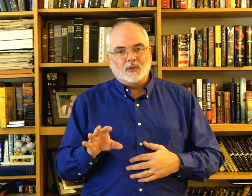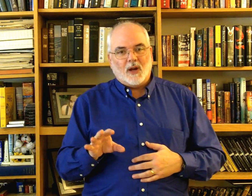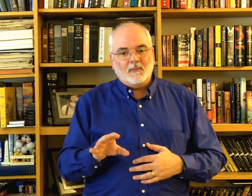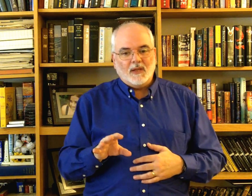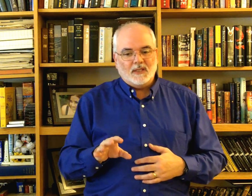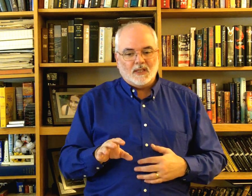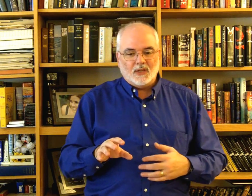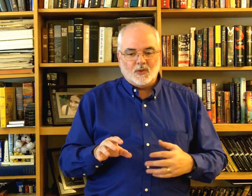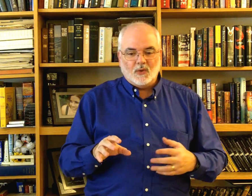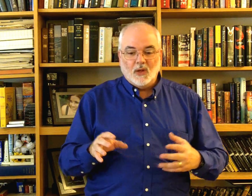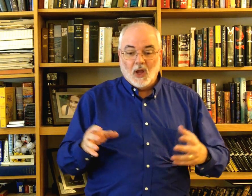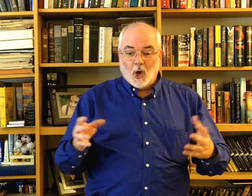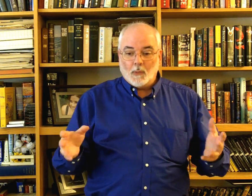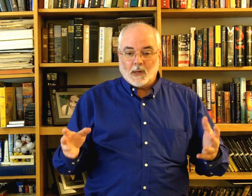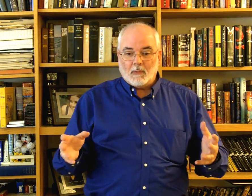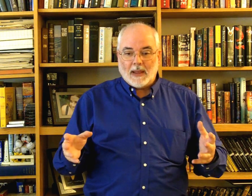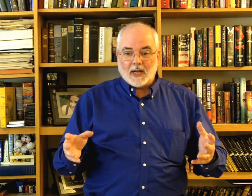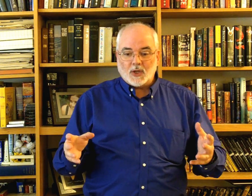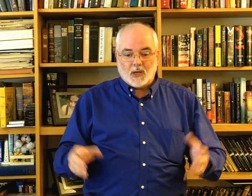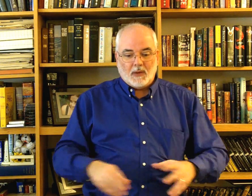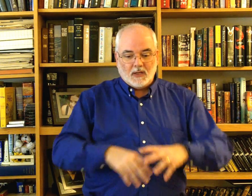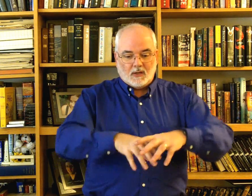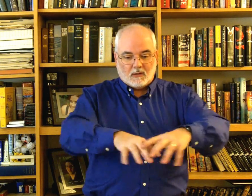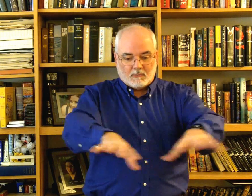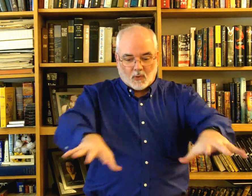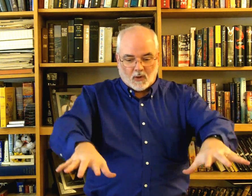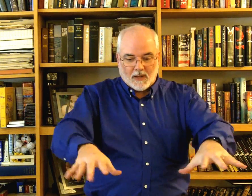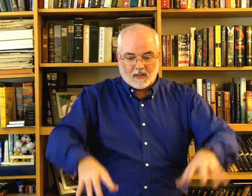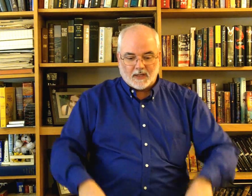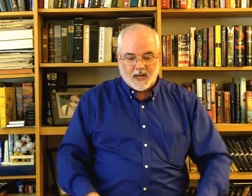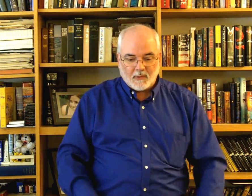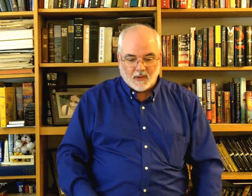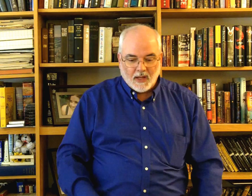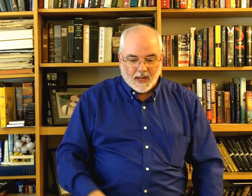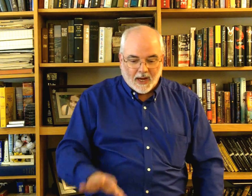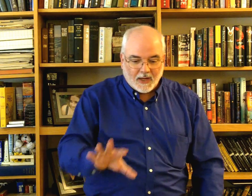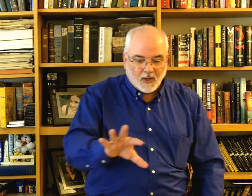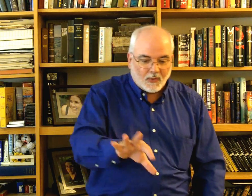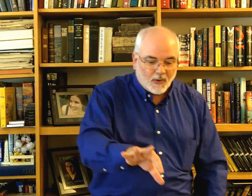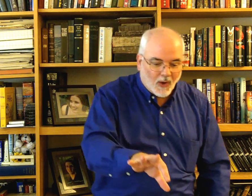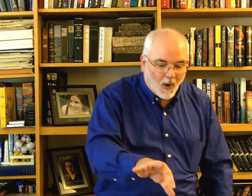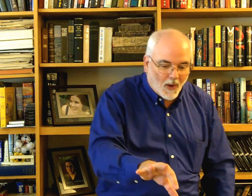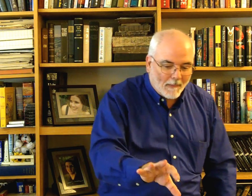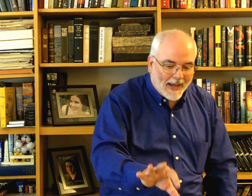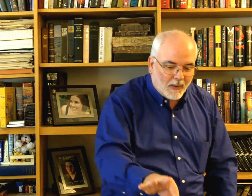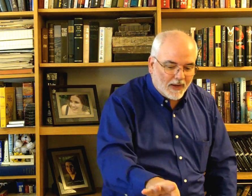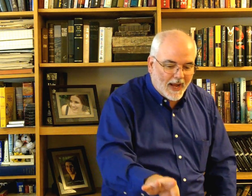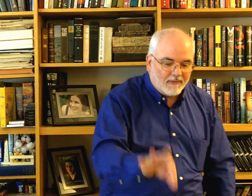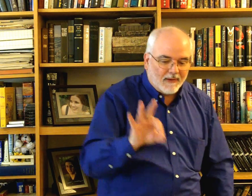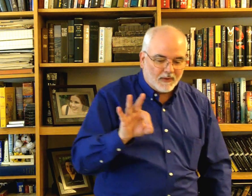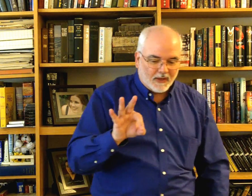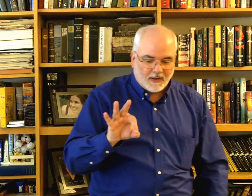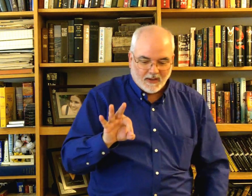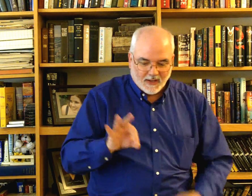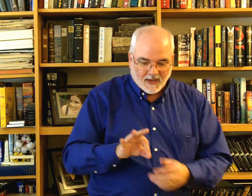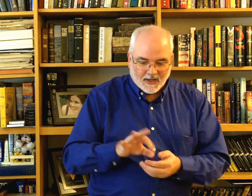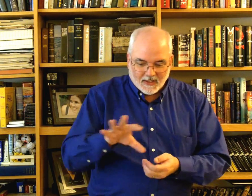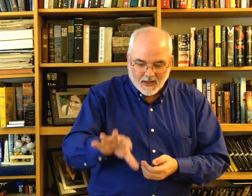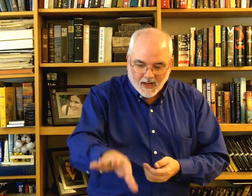describe this is you open up a bag of jelly beans, you pour them out on the table, and you go through, you go, oh, a black one, I found it. And